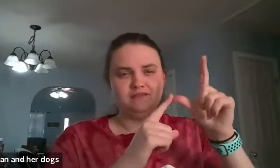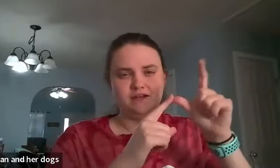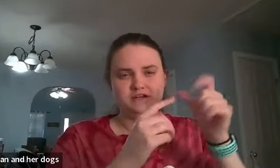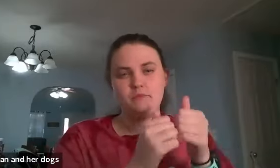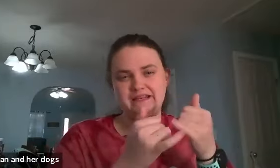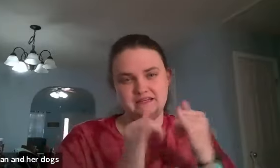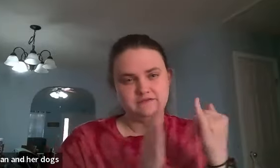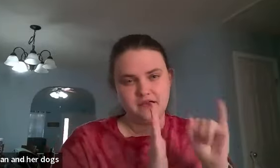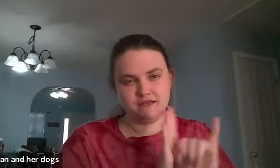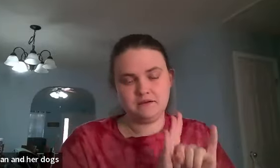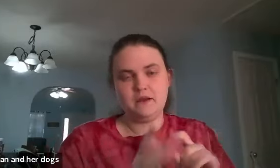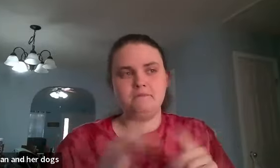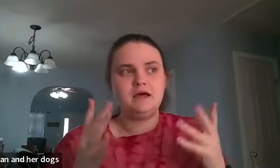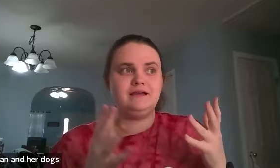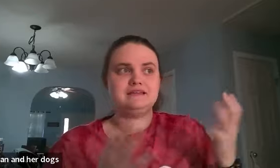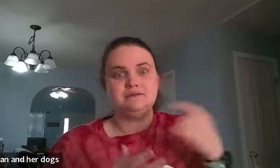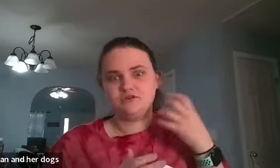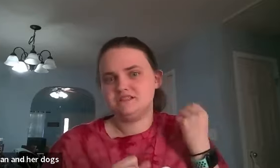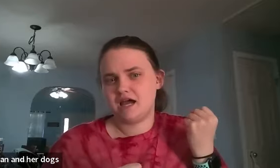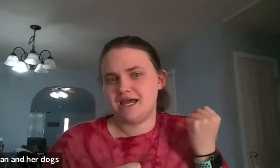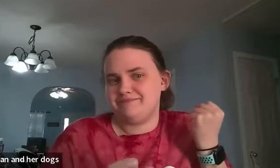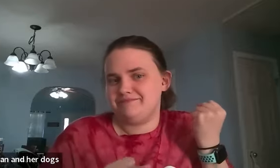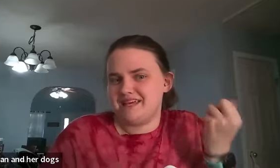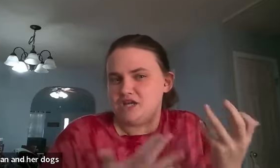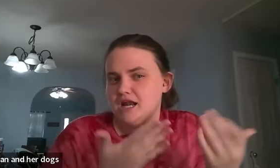letter to help identify it. But like I said, most of the time that's not as